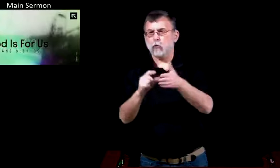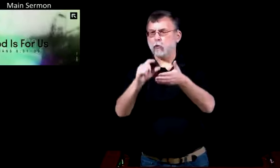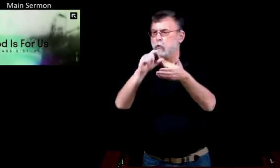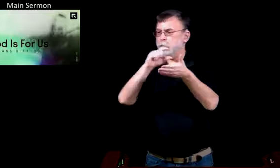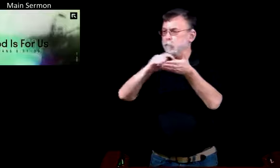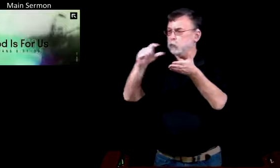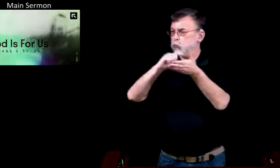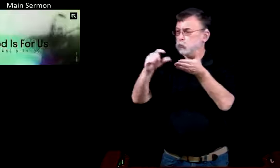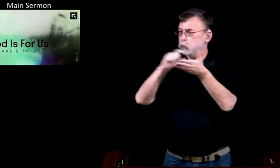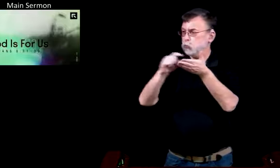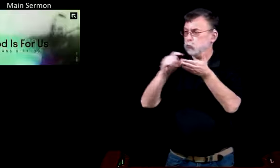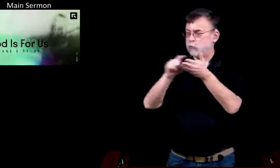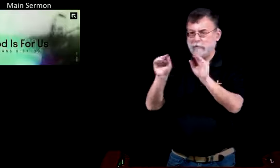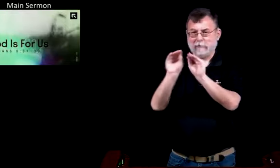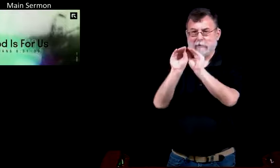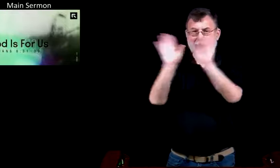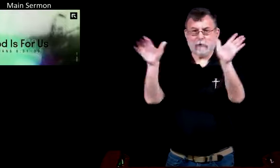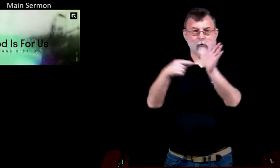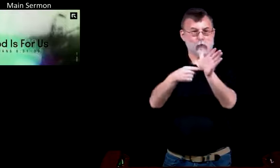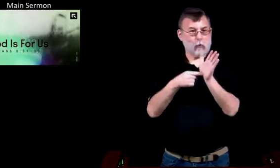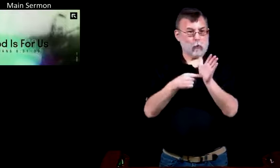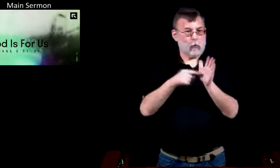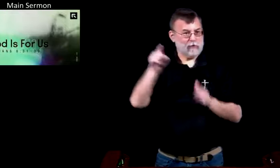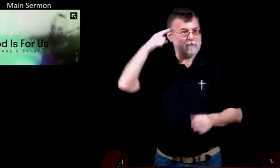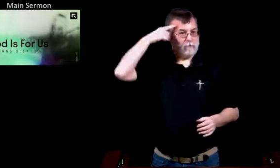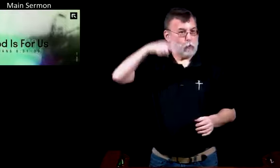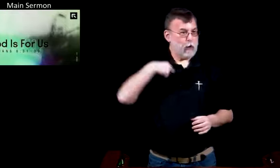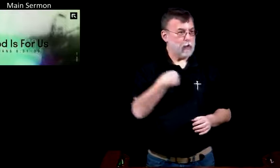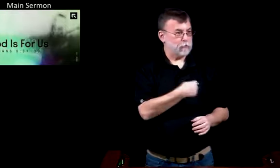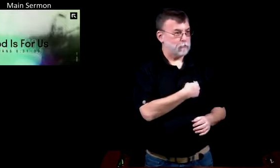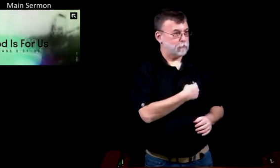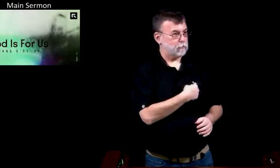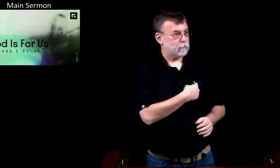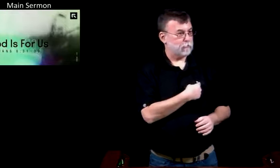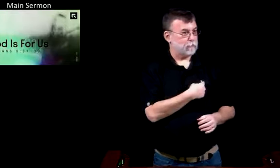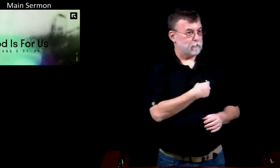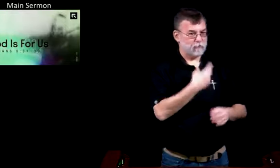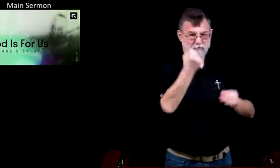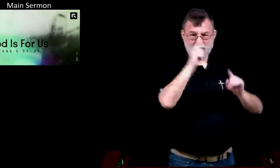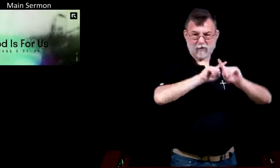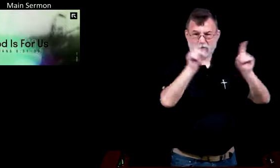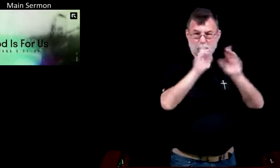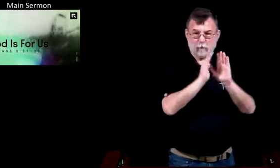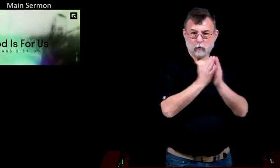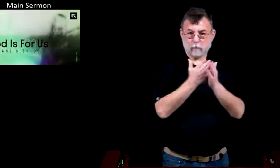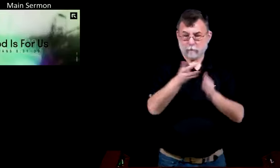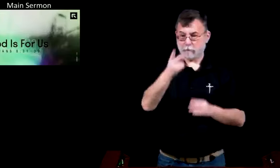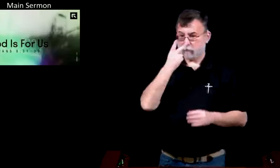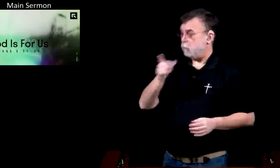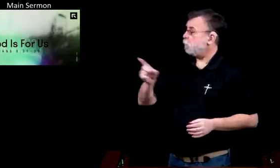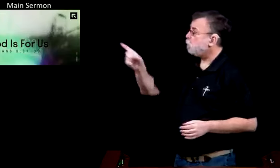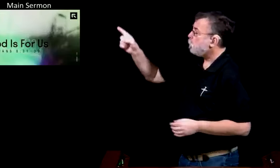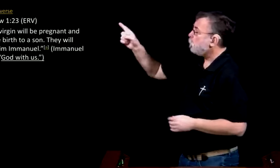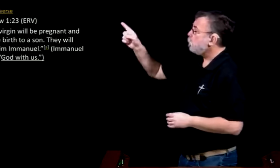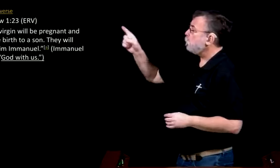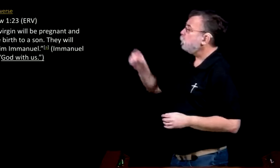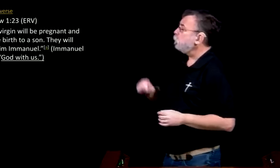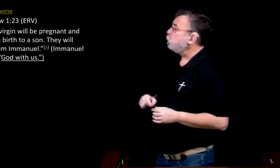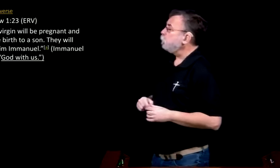But I want to show you a verse that really represents this for us. It's from a different book of the Bible. It's